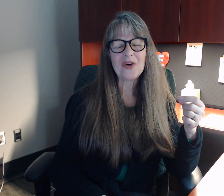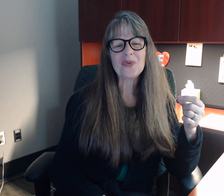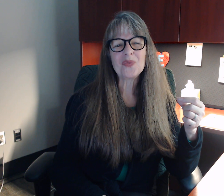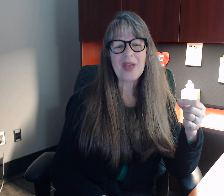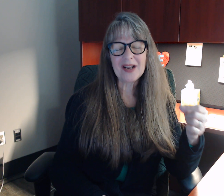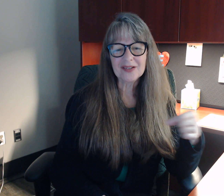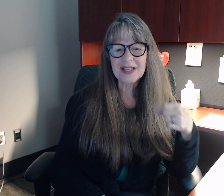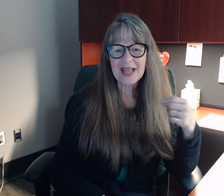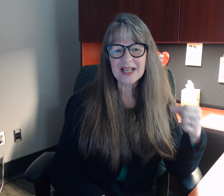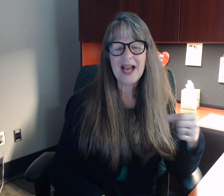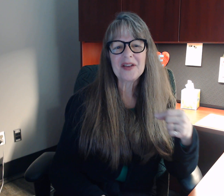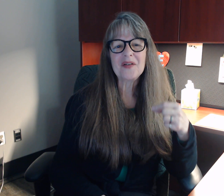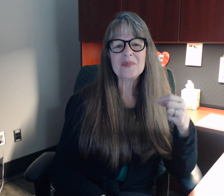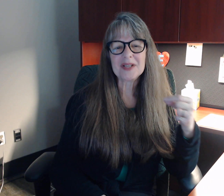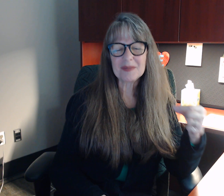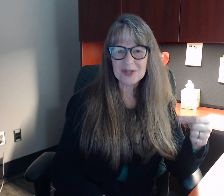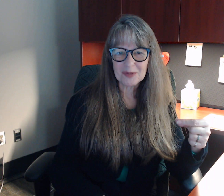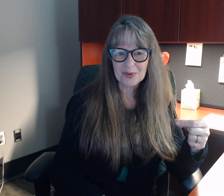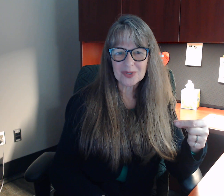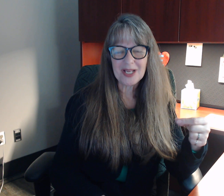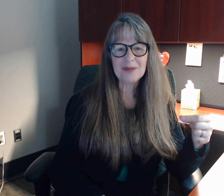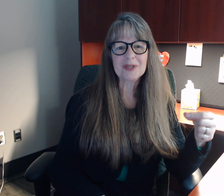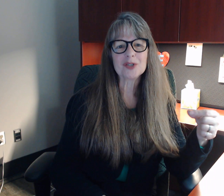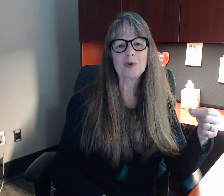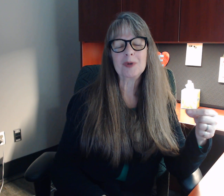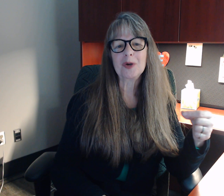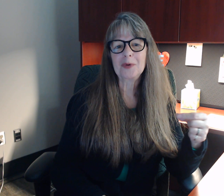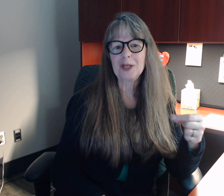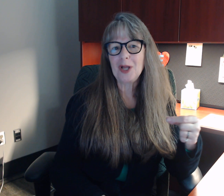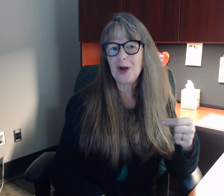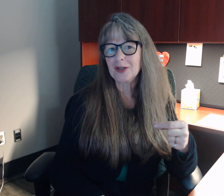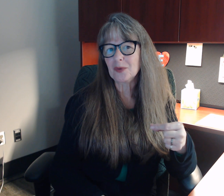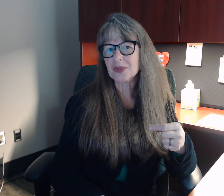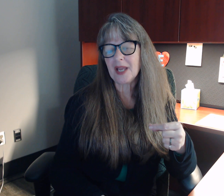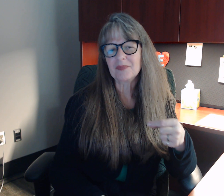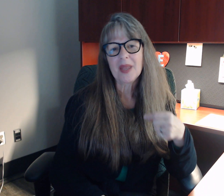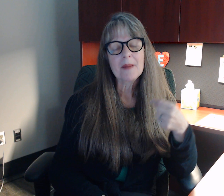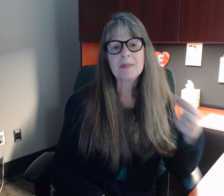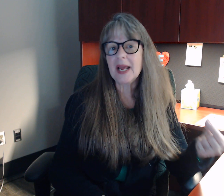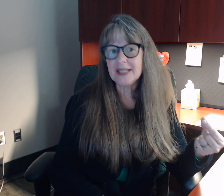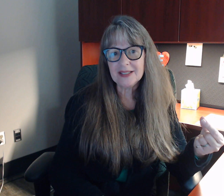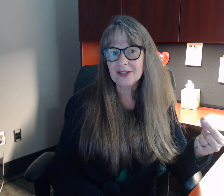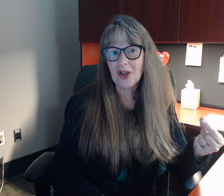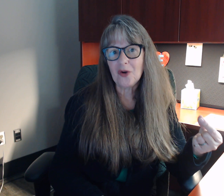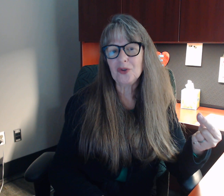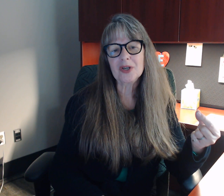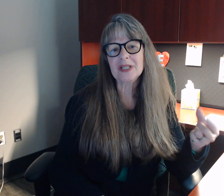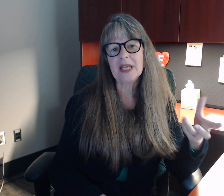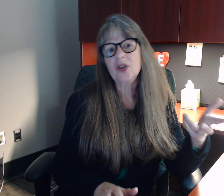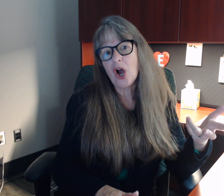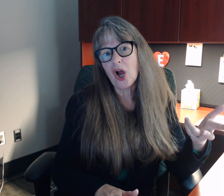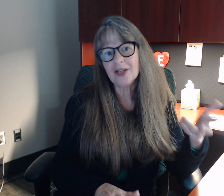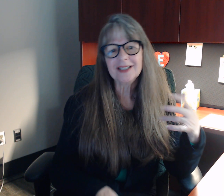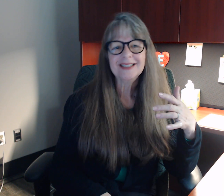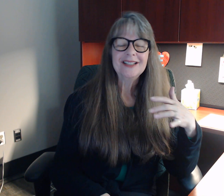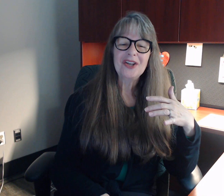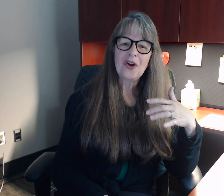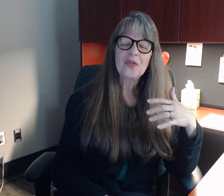So that kind of messed up interpreters a lot, because we'd be going along and then we'll say, but I didn't go. You couldn't say not, that